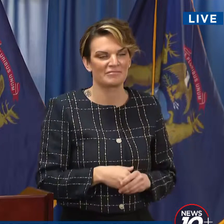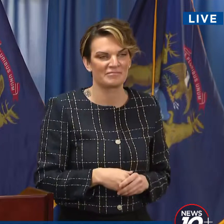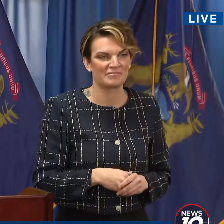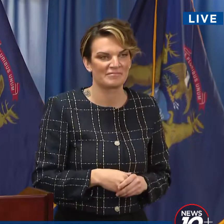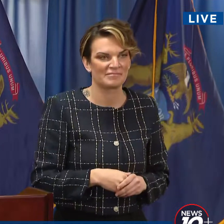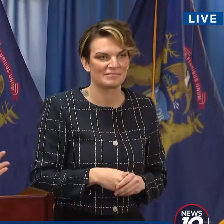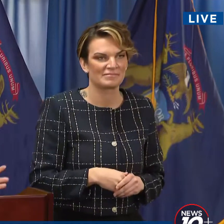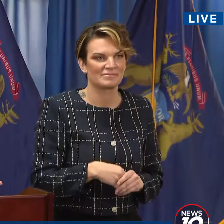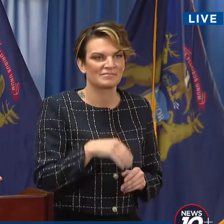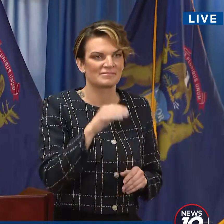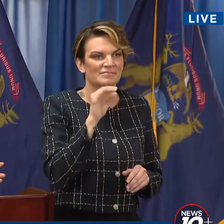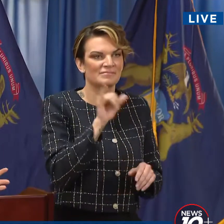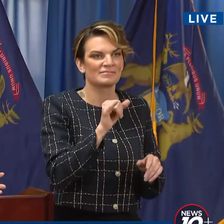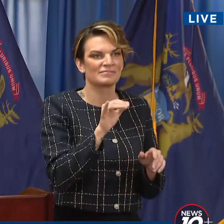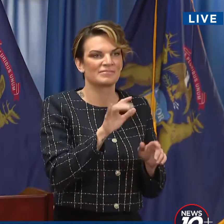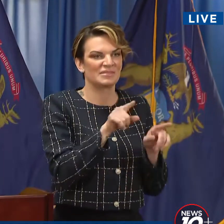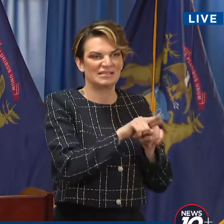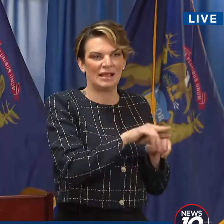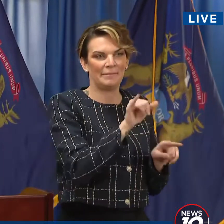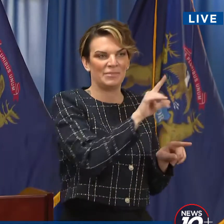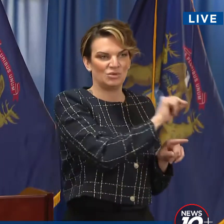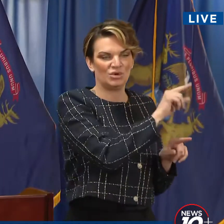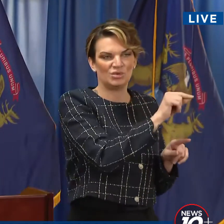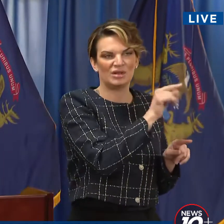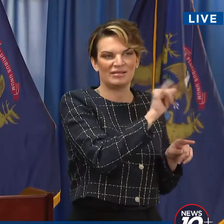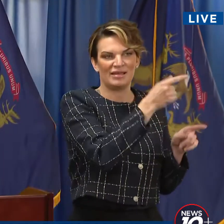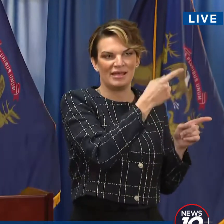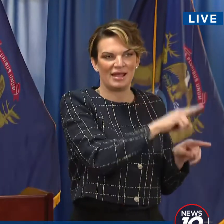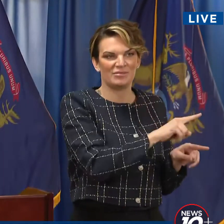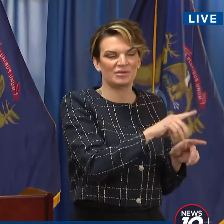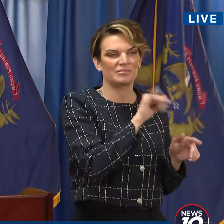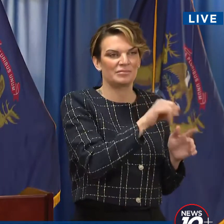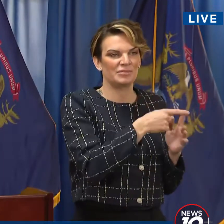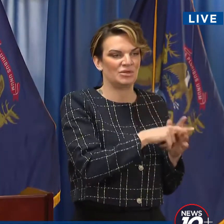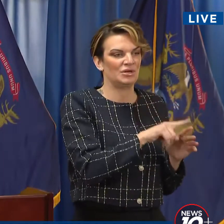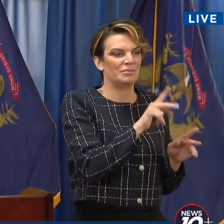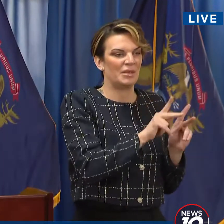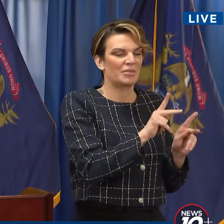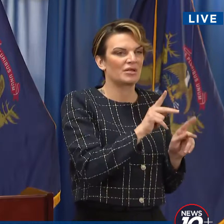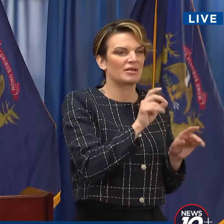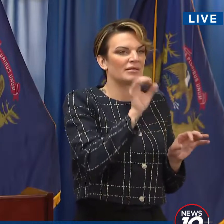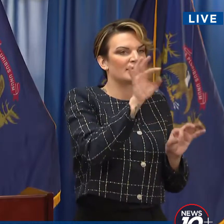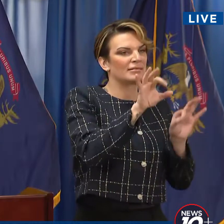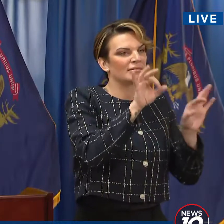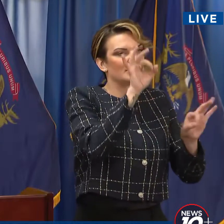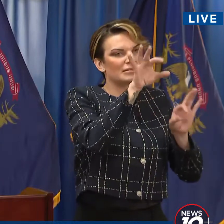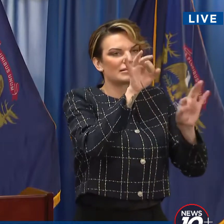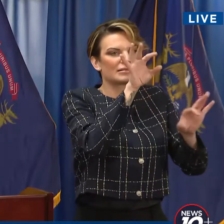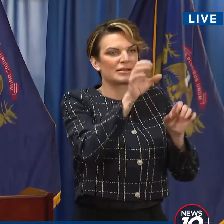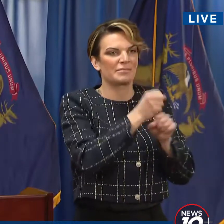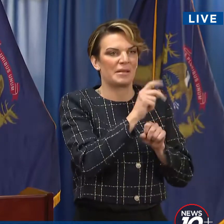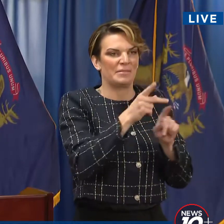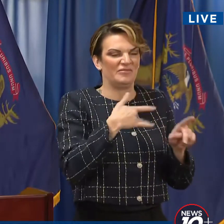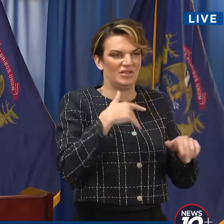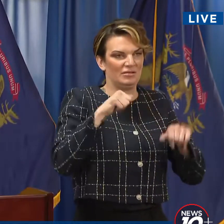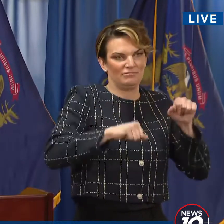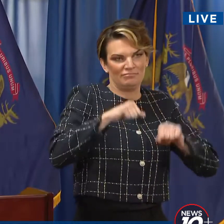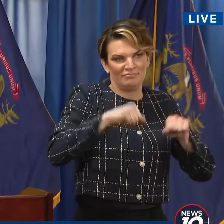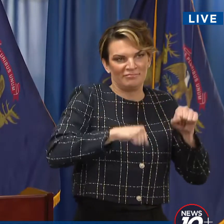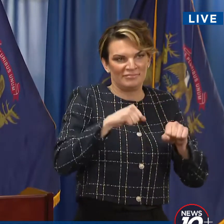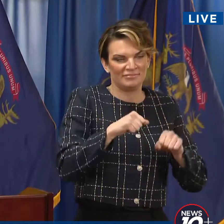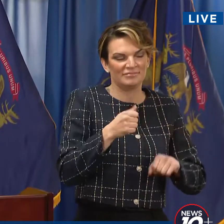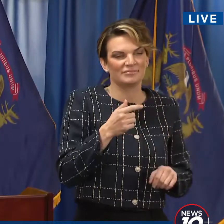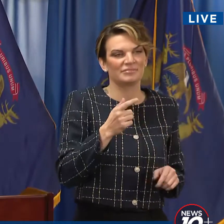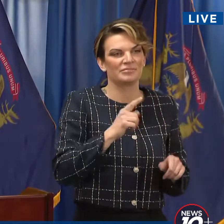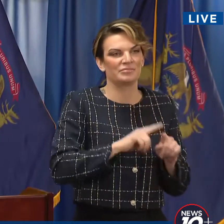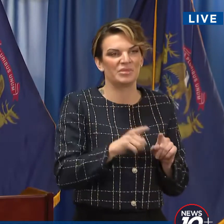seemed more aligned with what we had seen in 2020, which were seeds beginning to be planted to potentially allow for or lead to challenging of